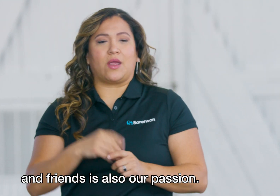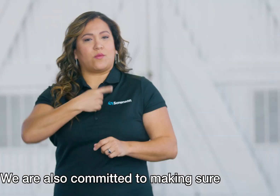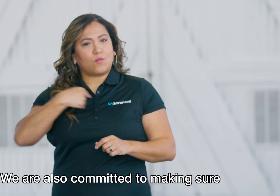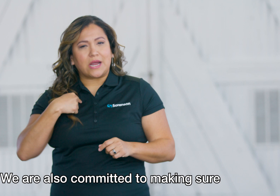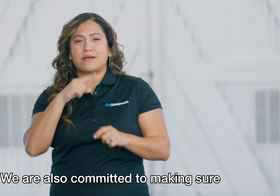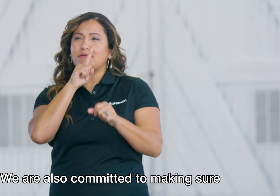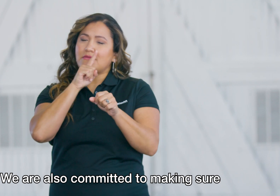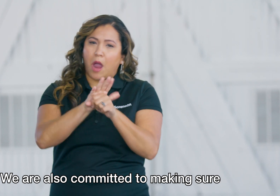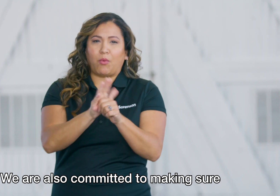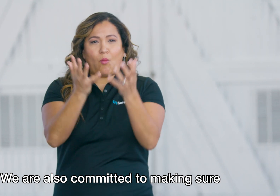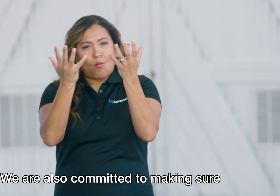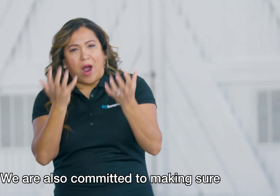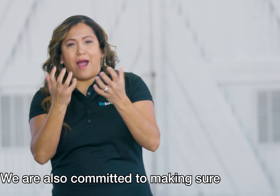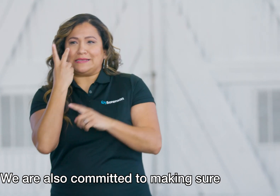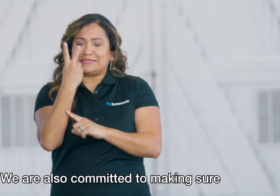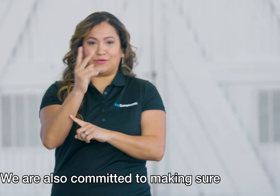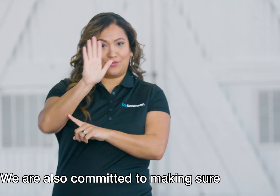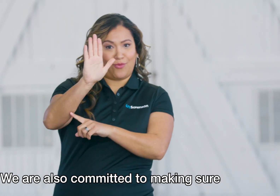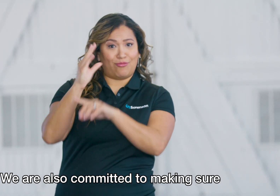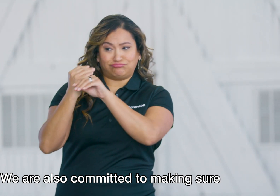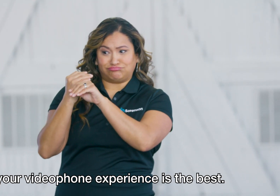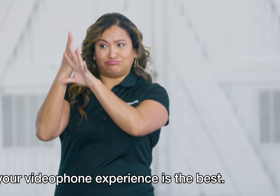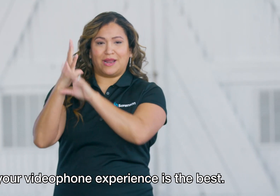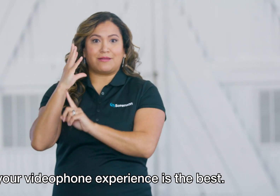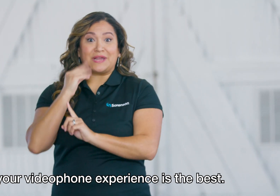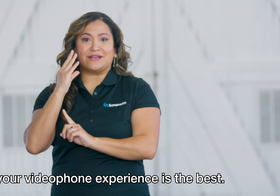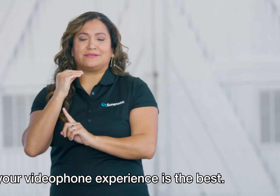We are also committed to making sure your video phone experience is the best.